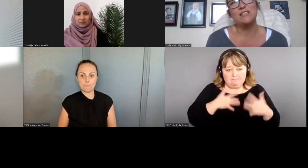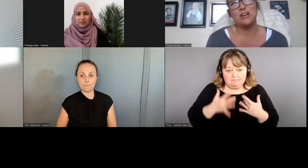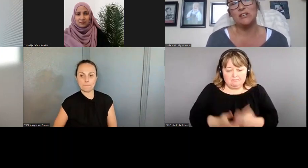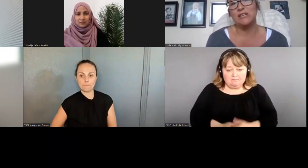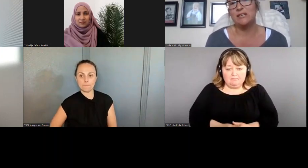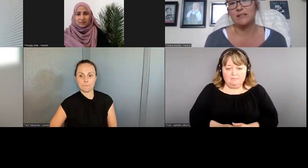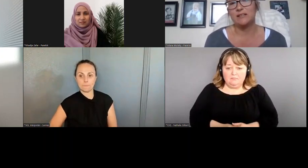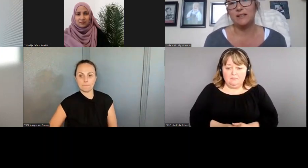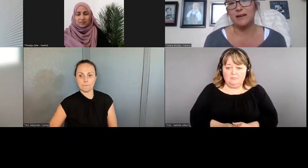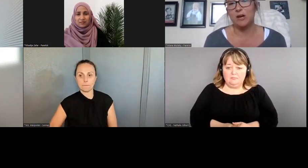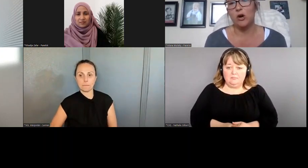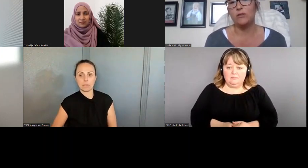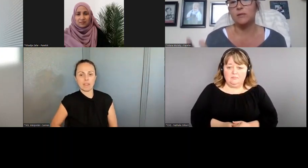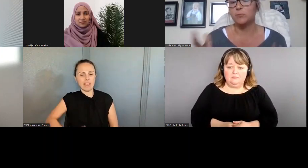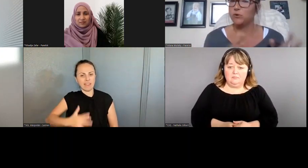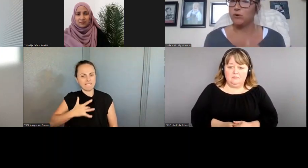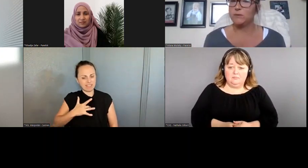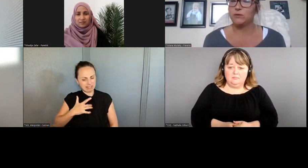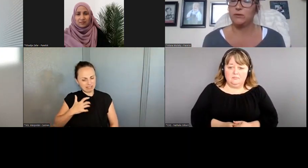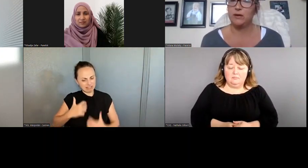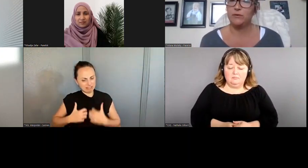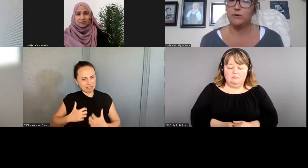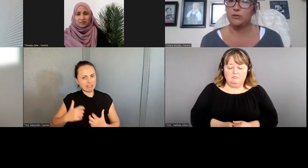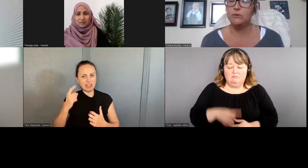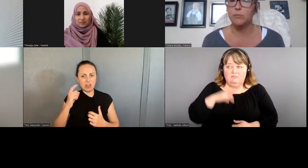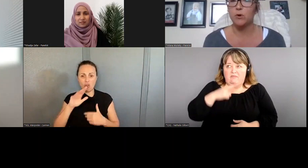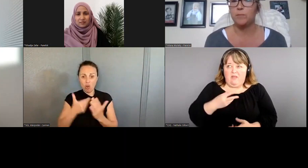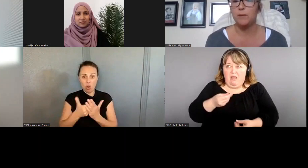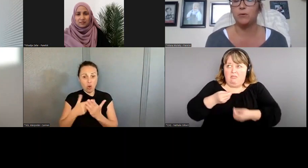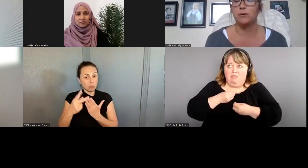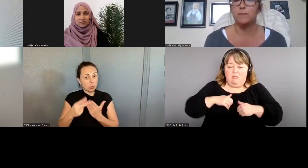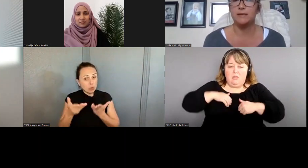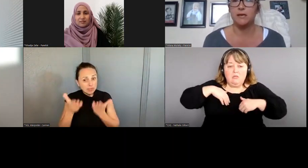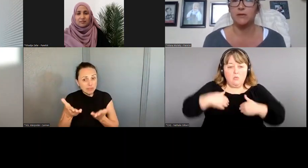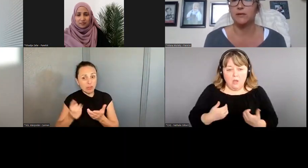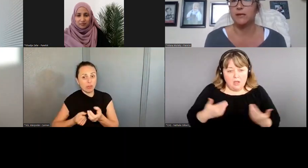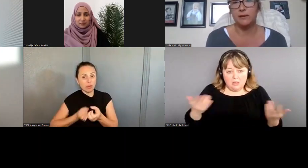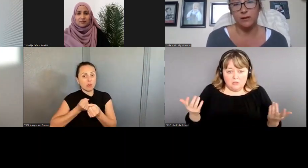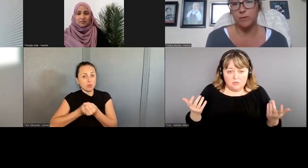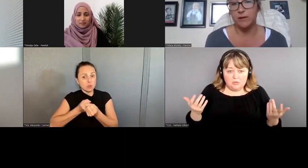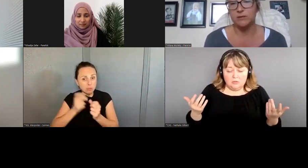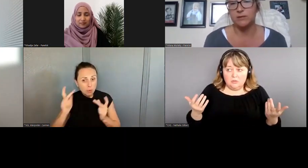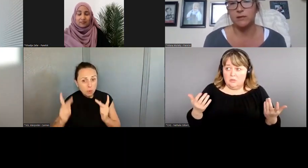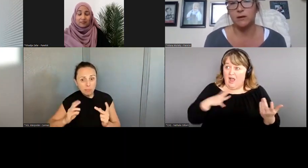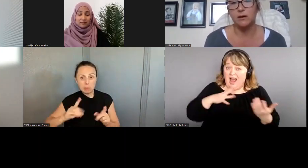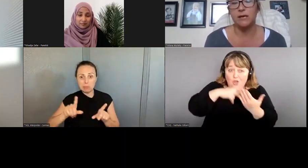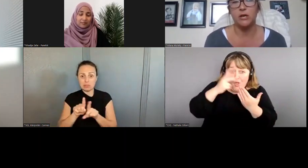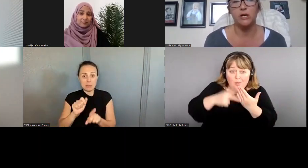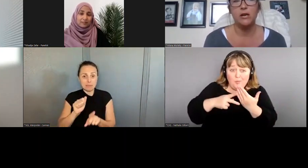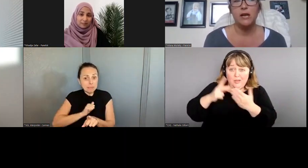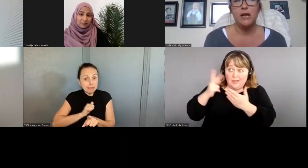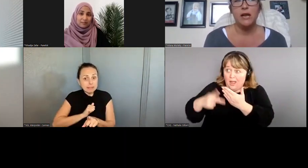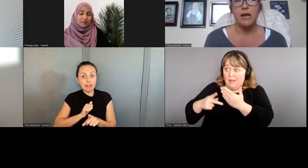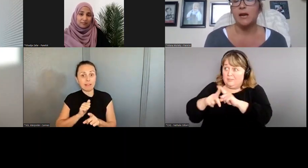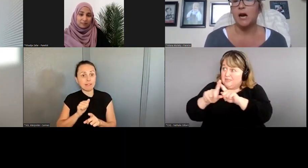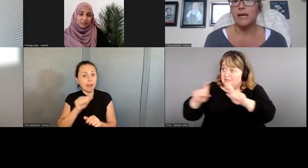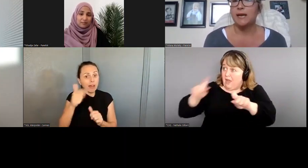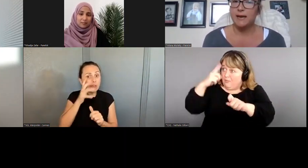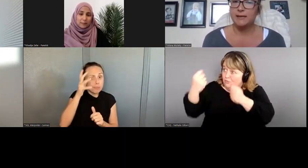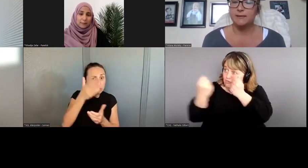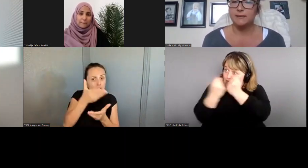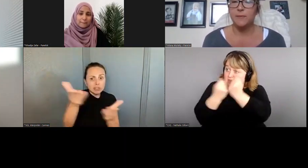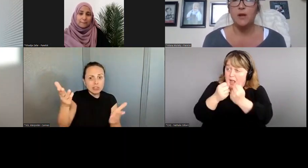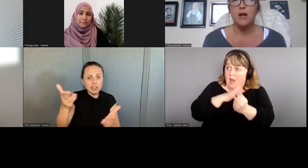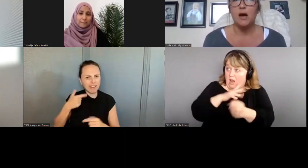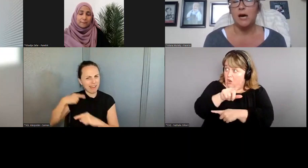It's very disheartening to think that all these programs are there to support people like myself and like the other parents on here, and I